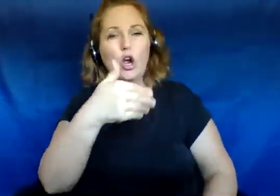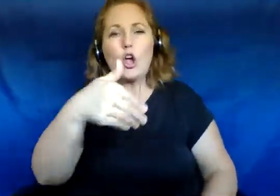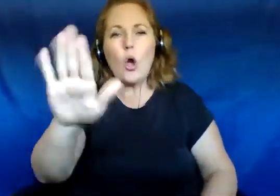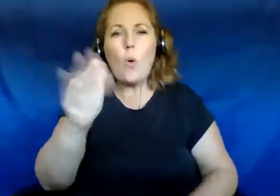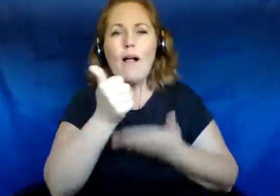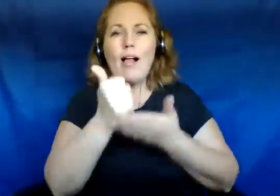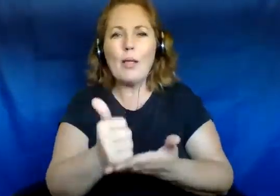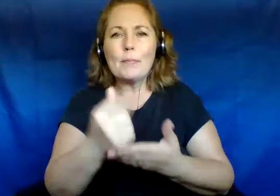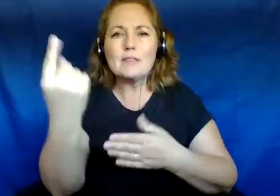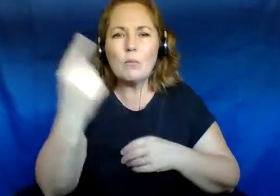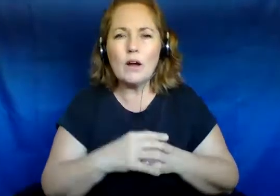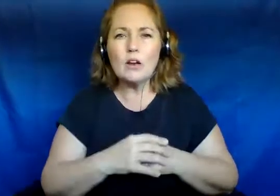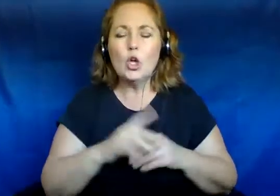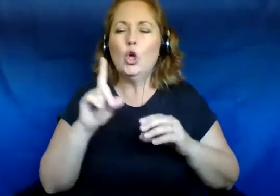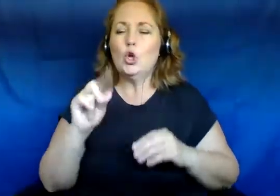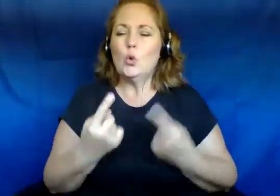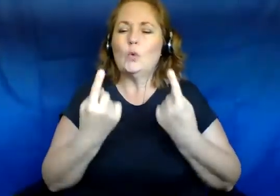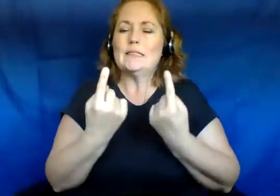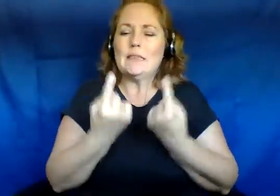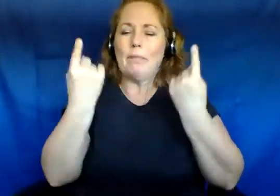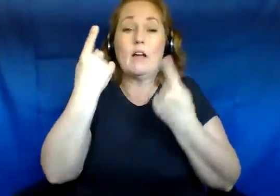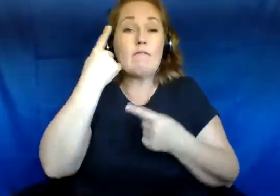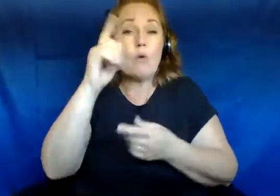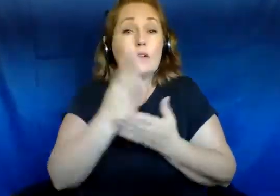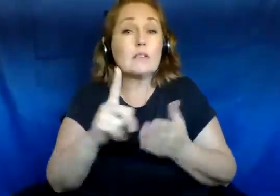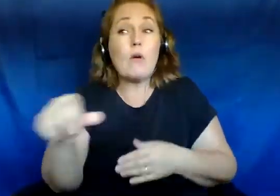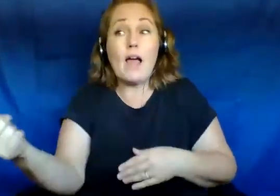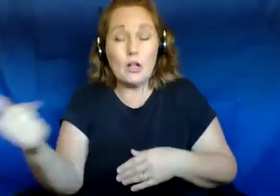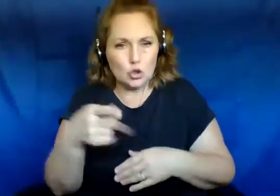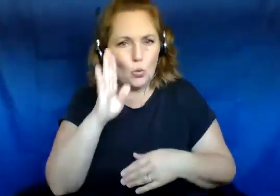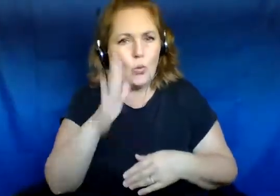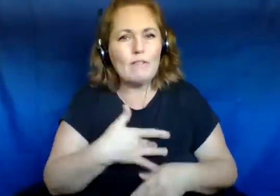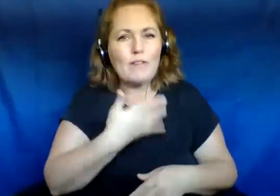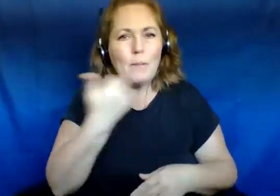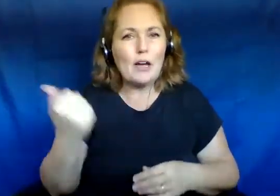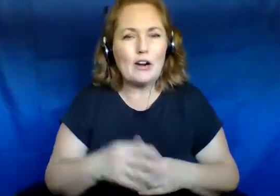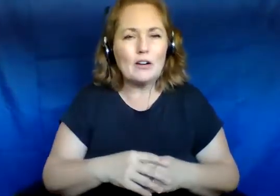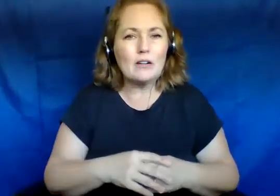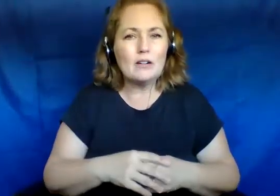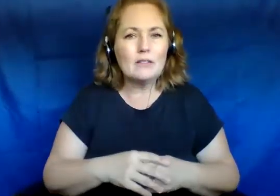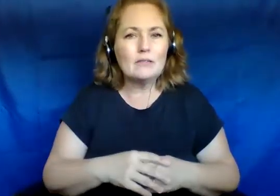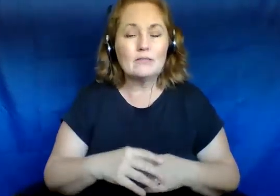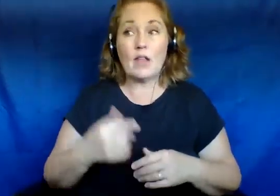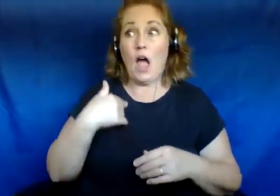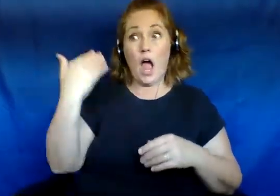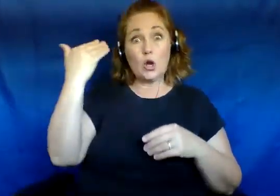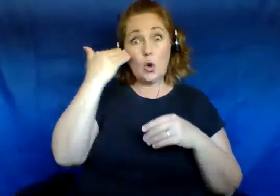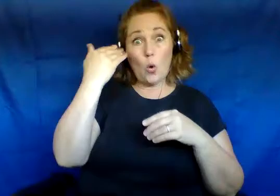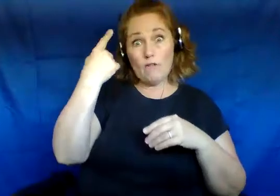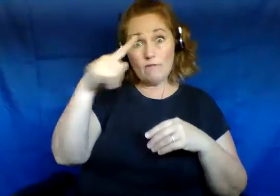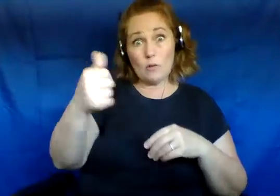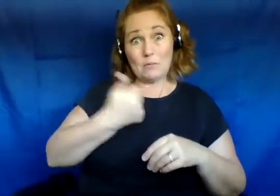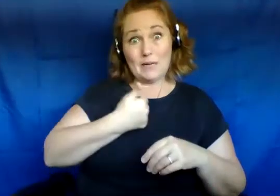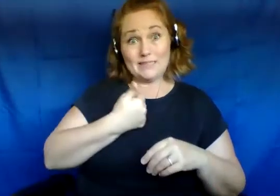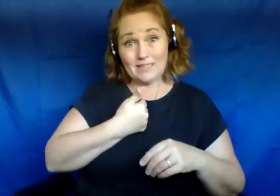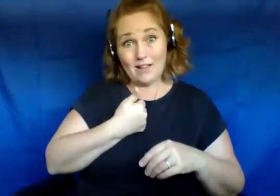somebody. Just go do something for somebody else and you're going to feel better. And I know for me,